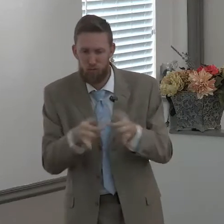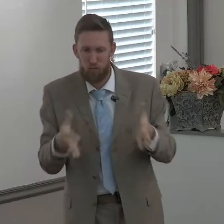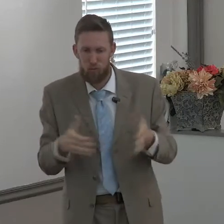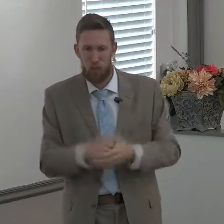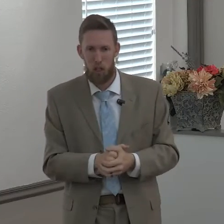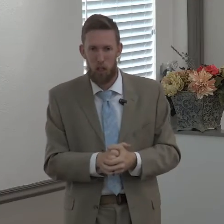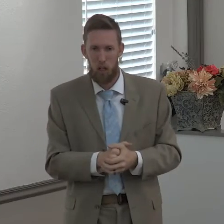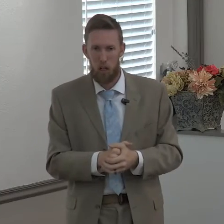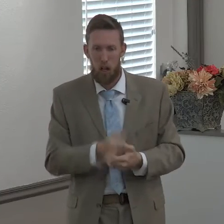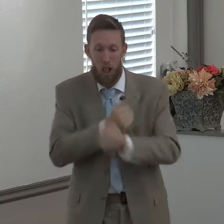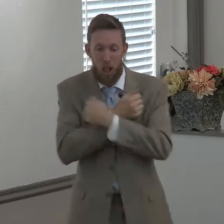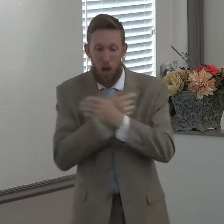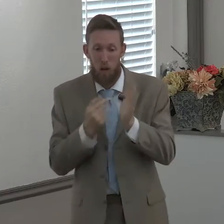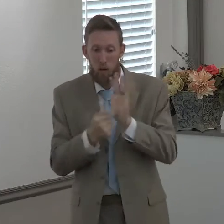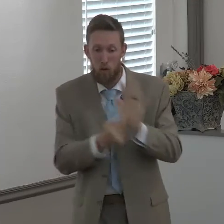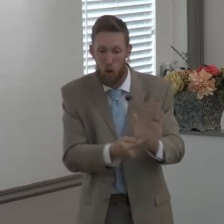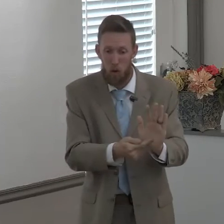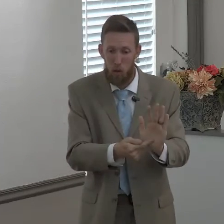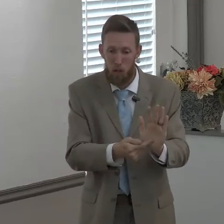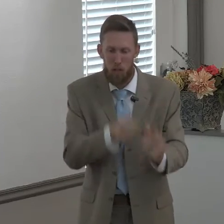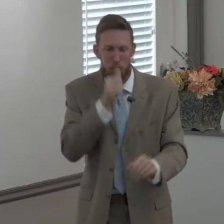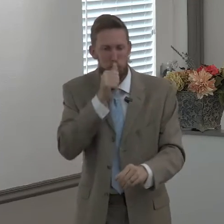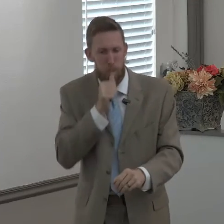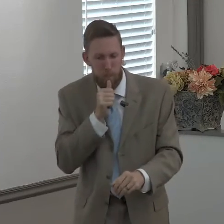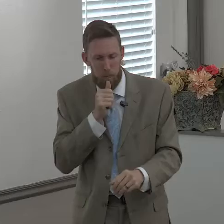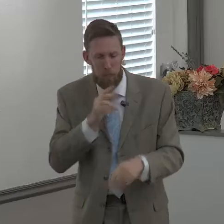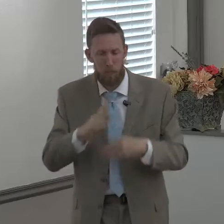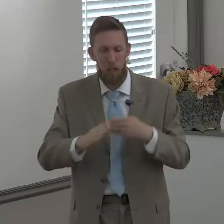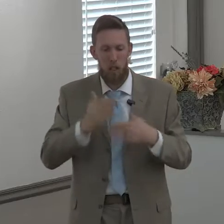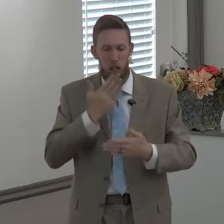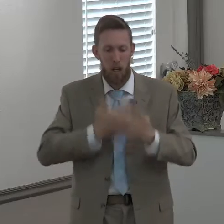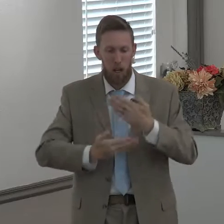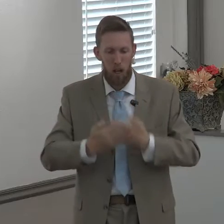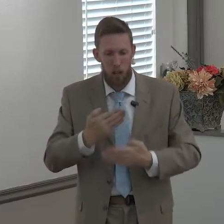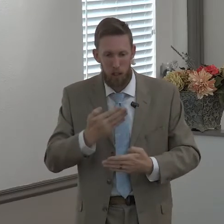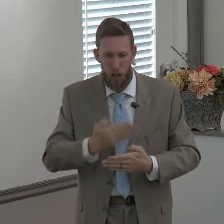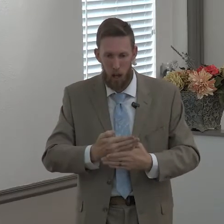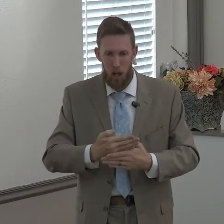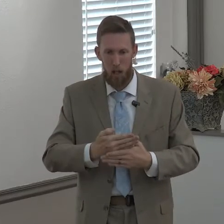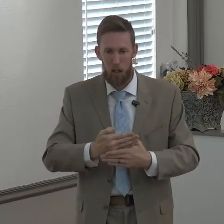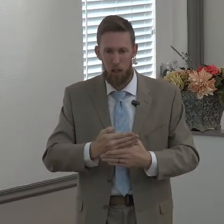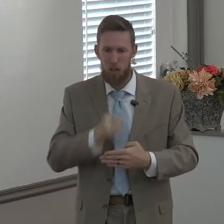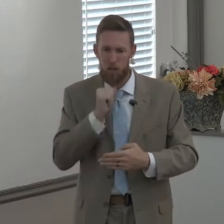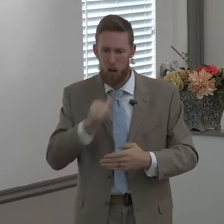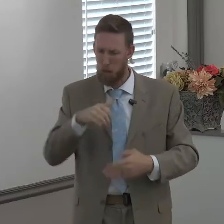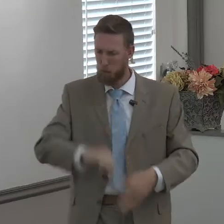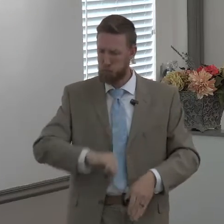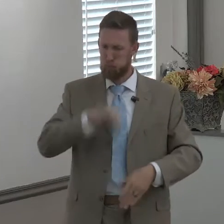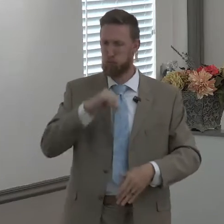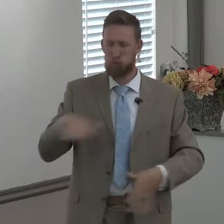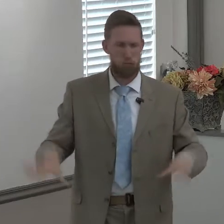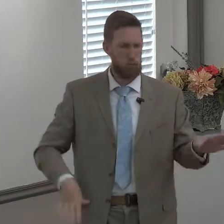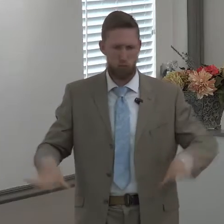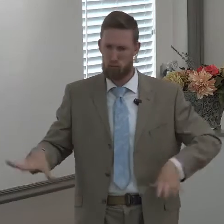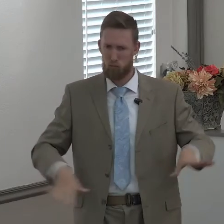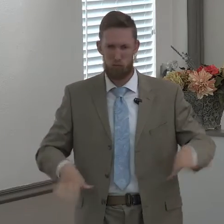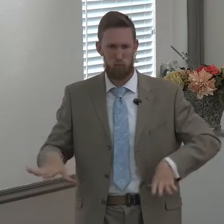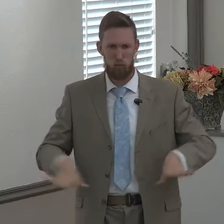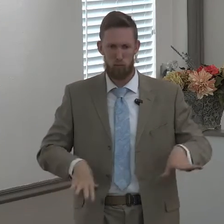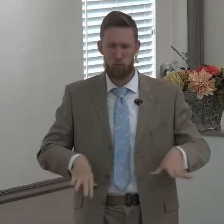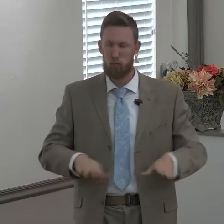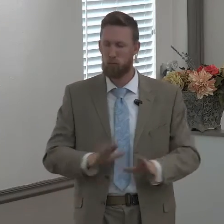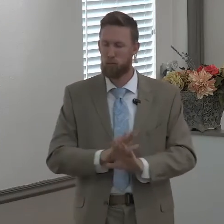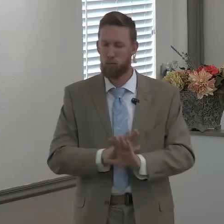burned, and have not charity, it profiteth me nothing. Charity suffereth long and is